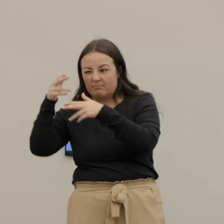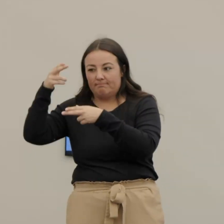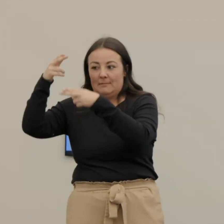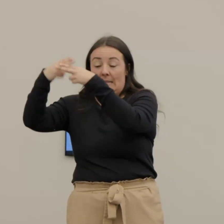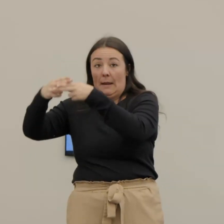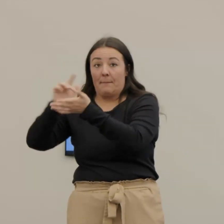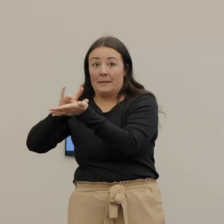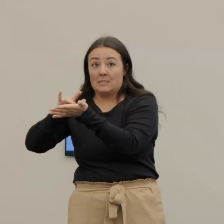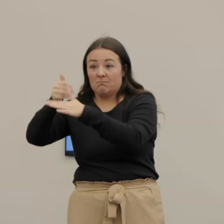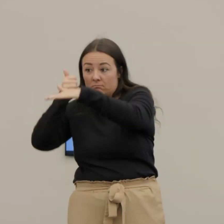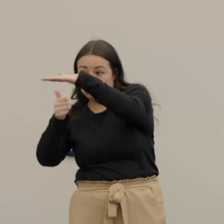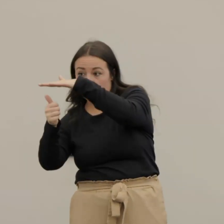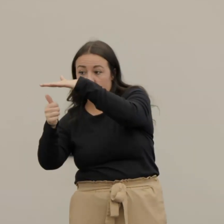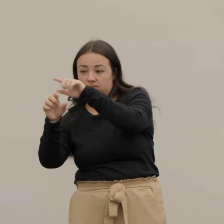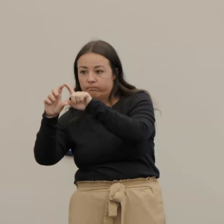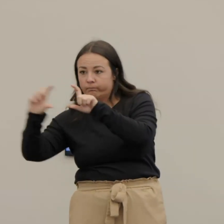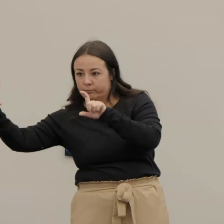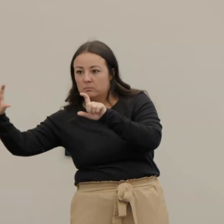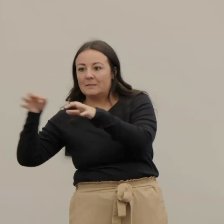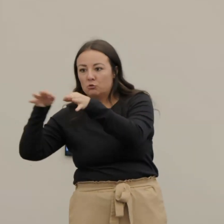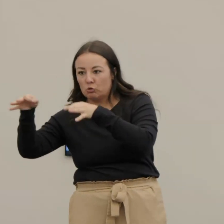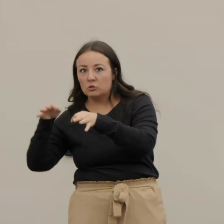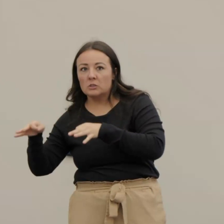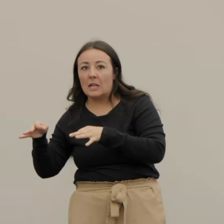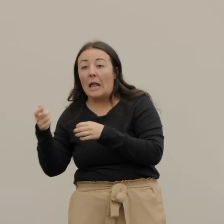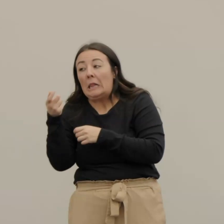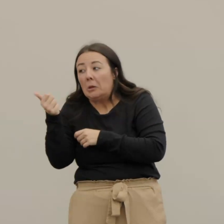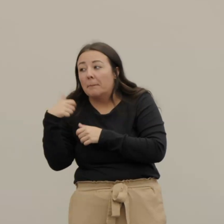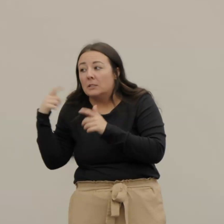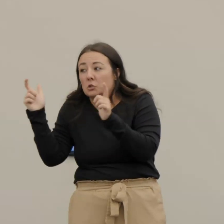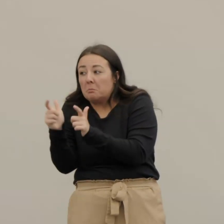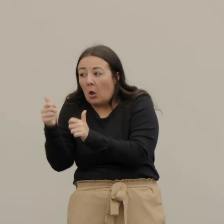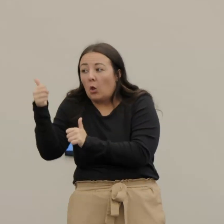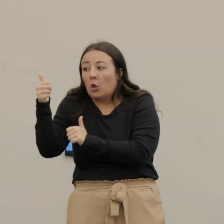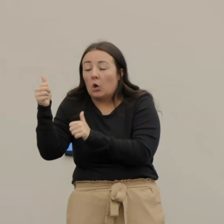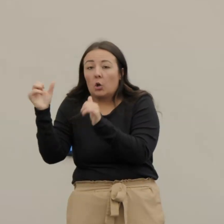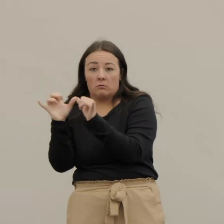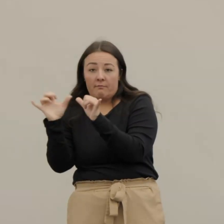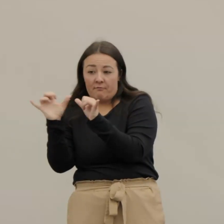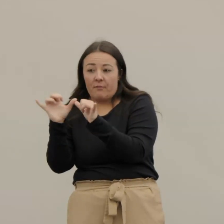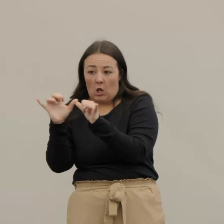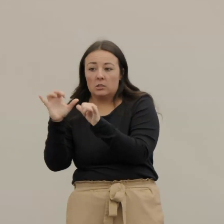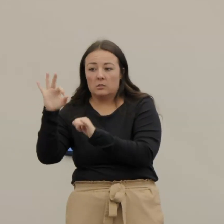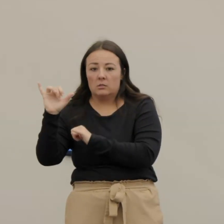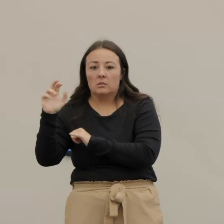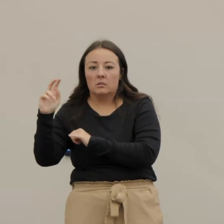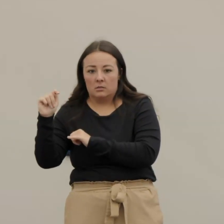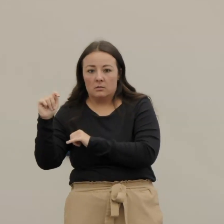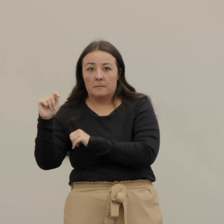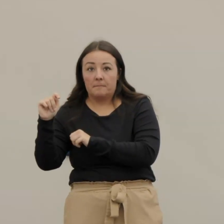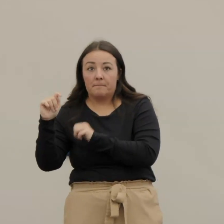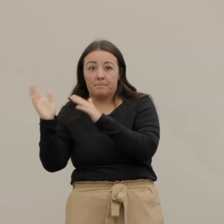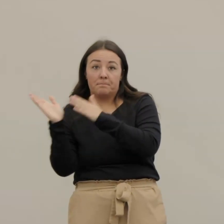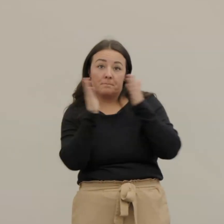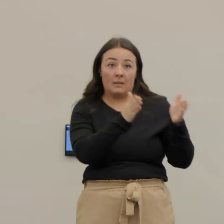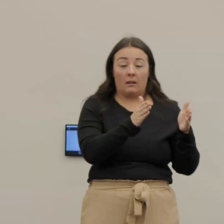the medicine, and they are in a slightly smaller font. In the first one, the